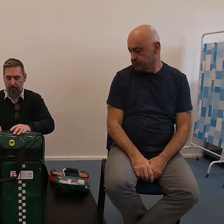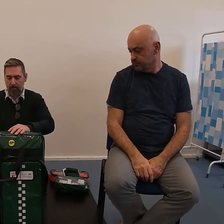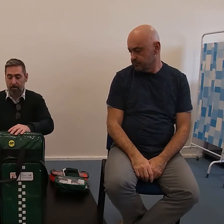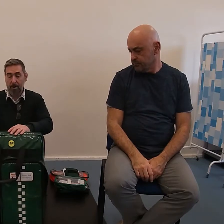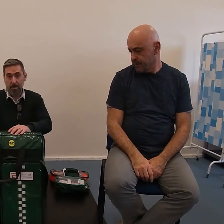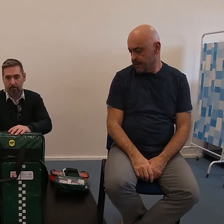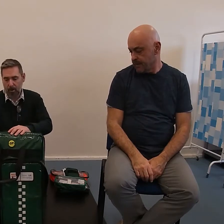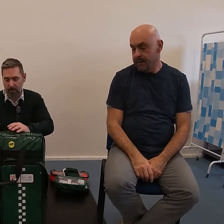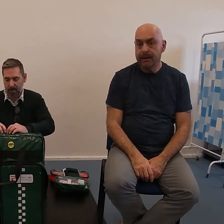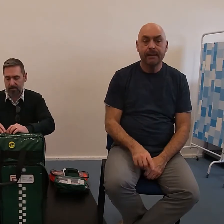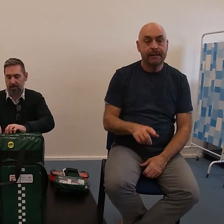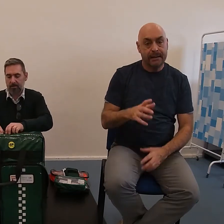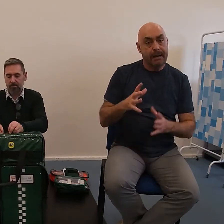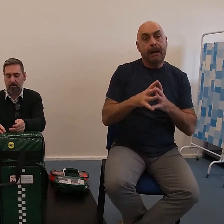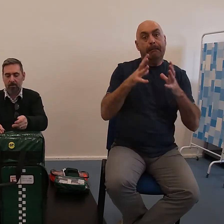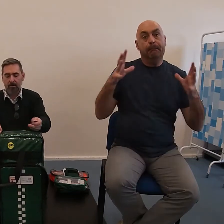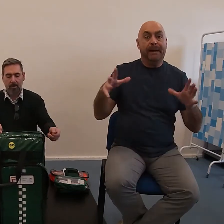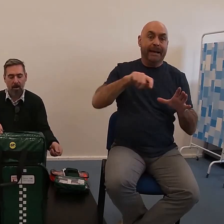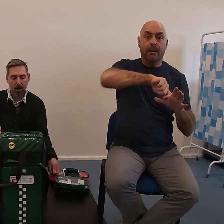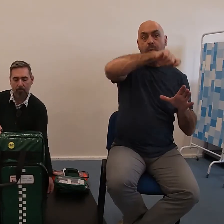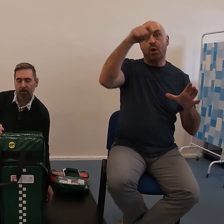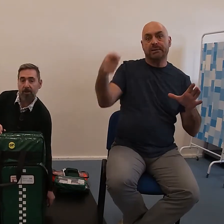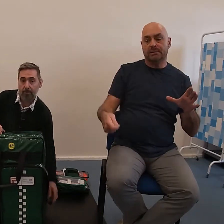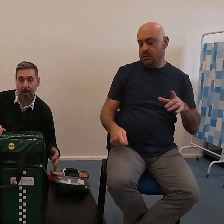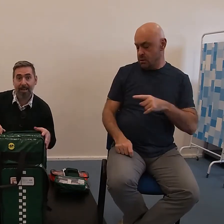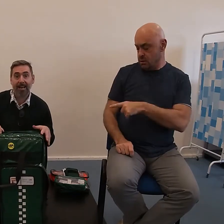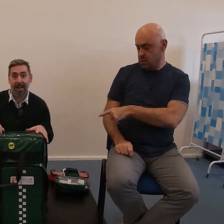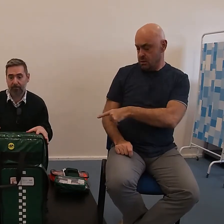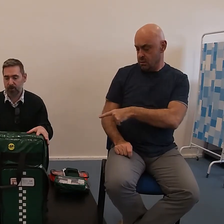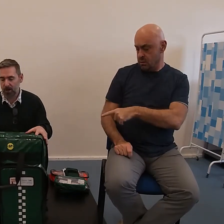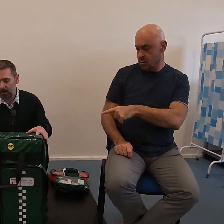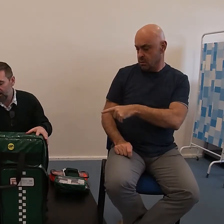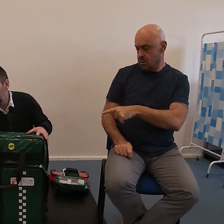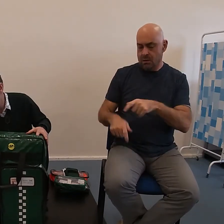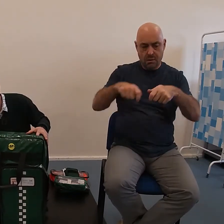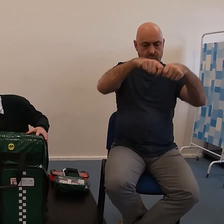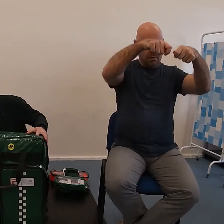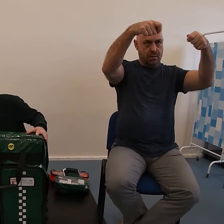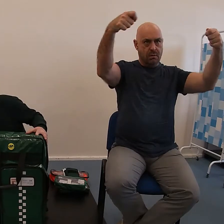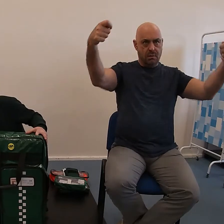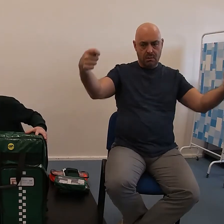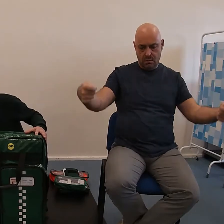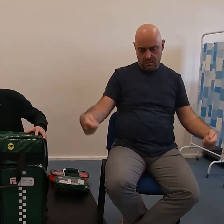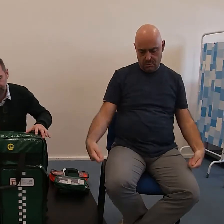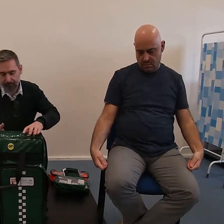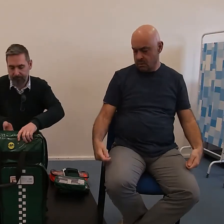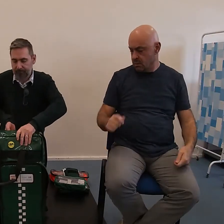Now, the main pocket opens up like a clamshell.